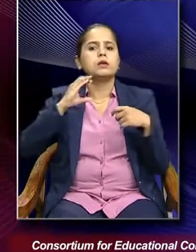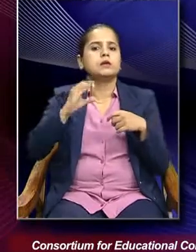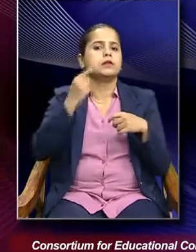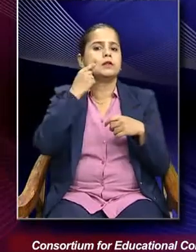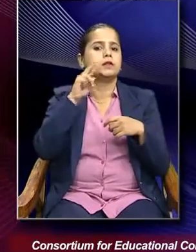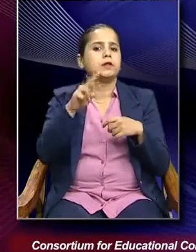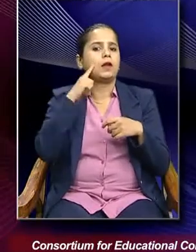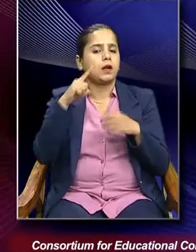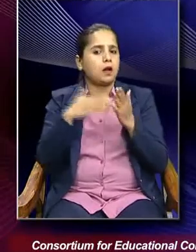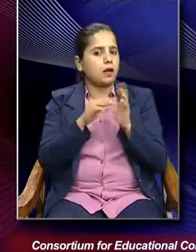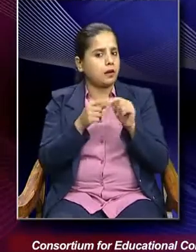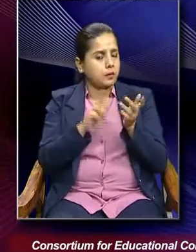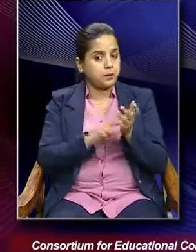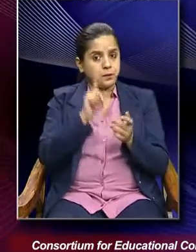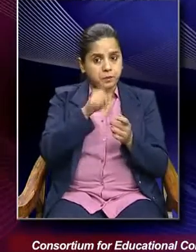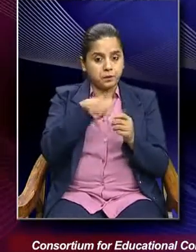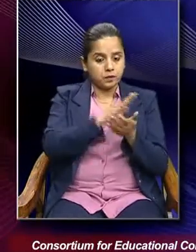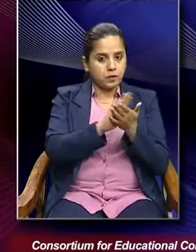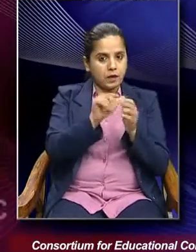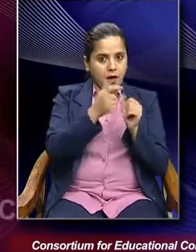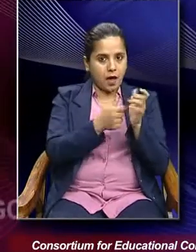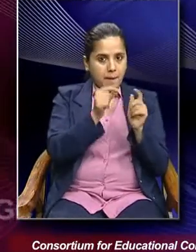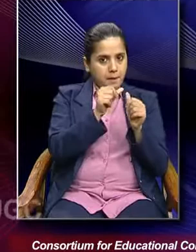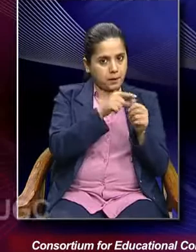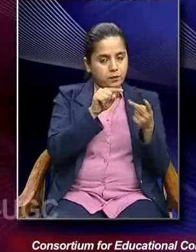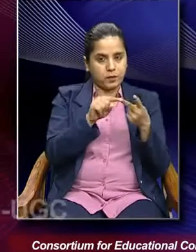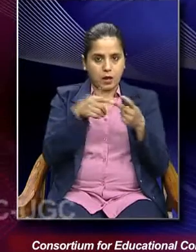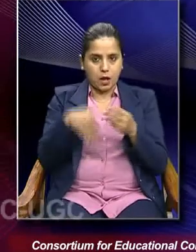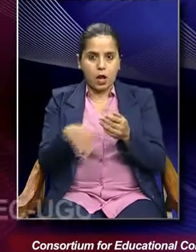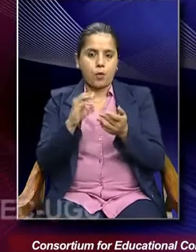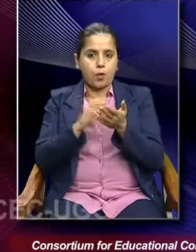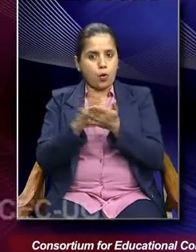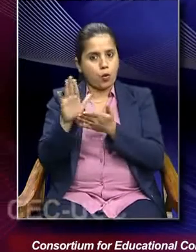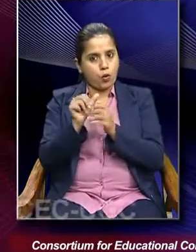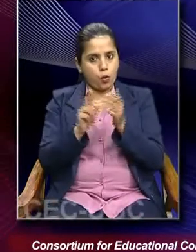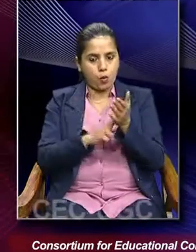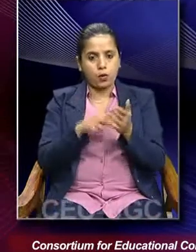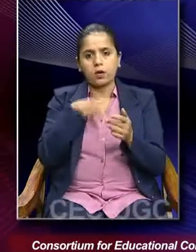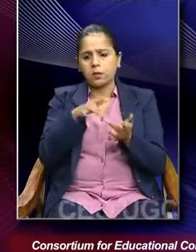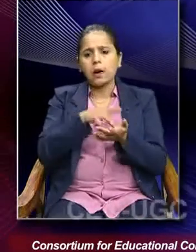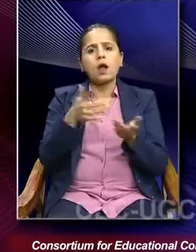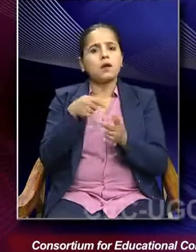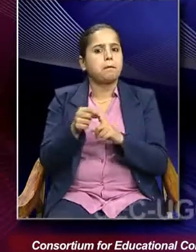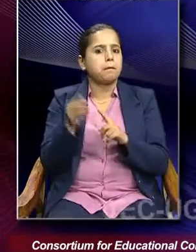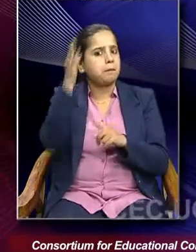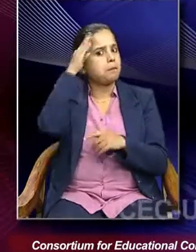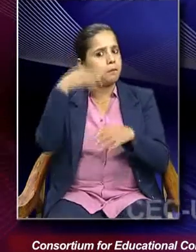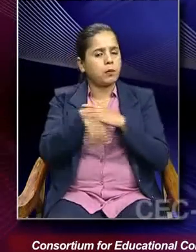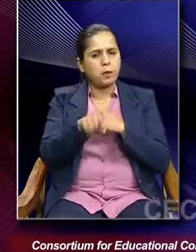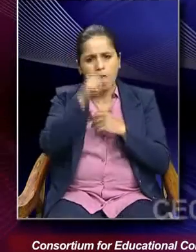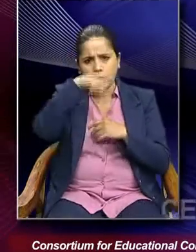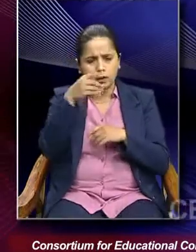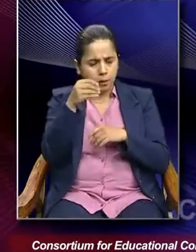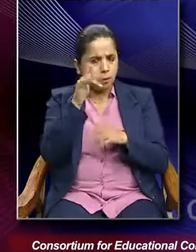Harappa and Mohenjo-daro presently are in Pakistan, notable sites discovered in India